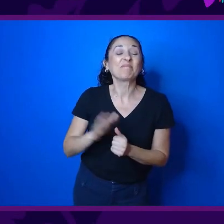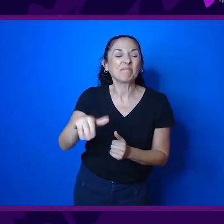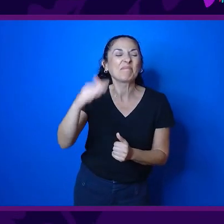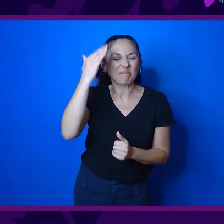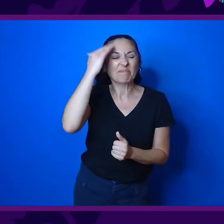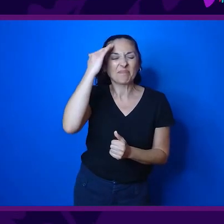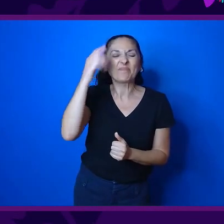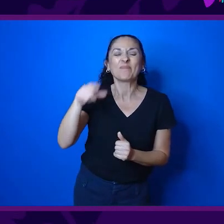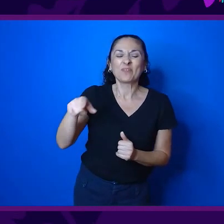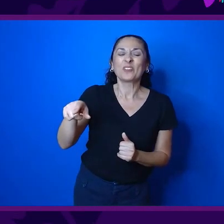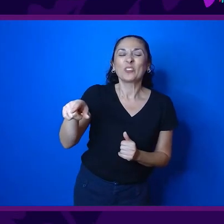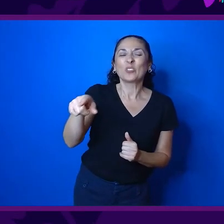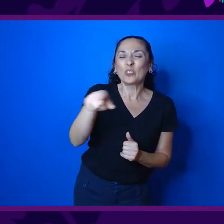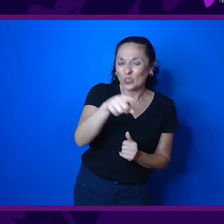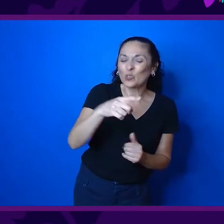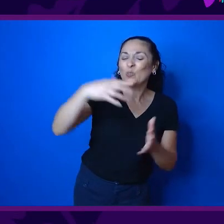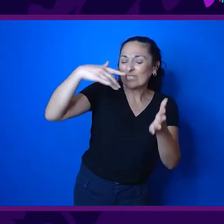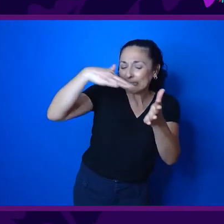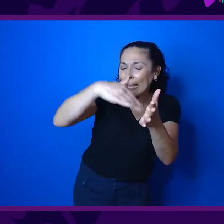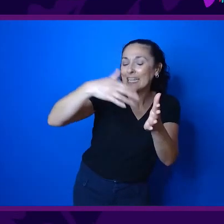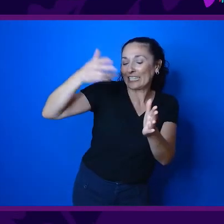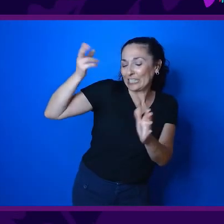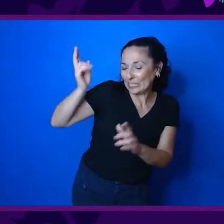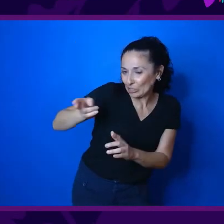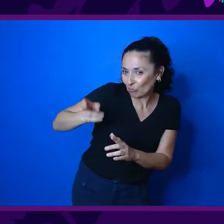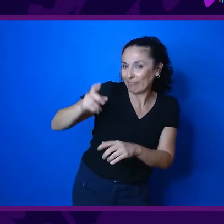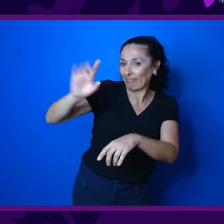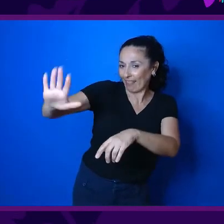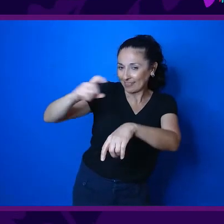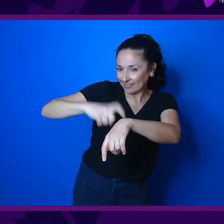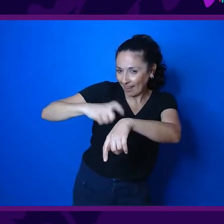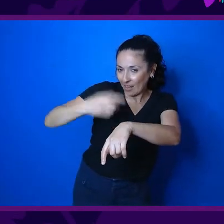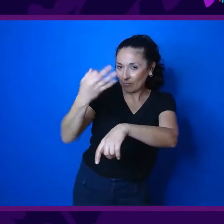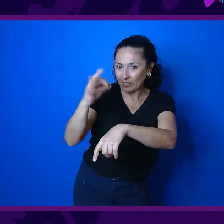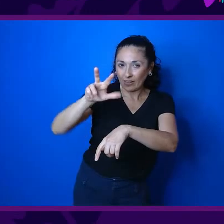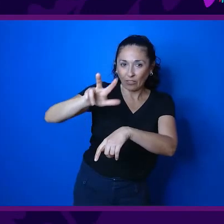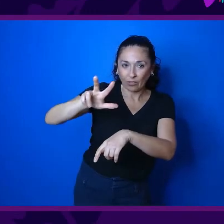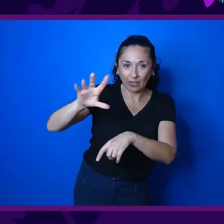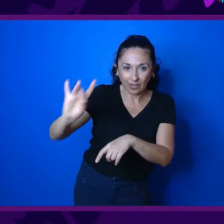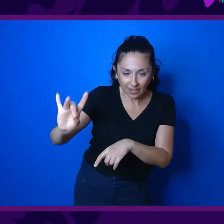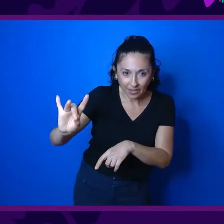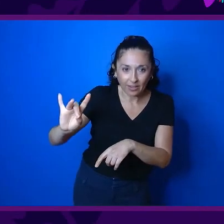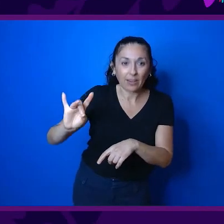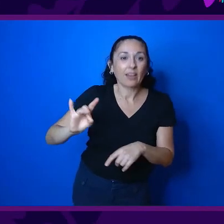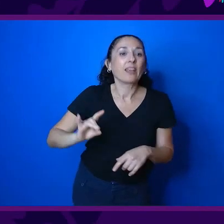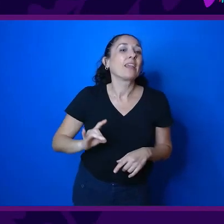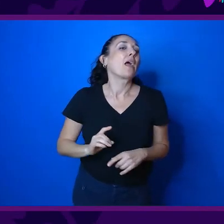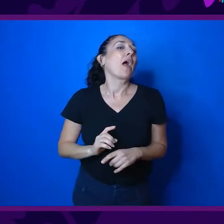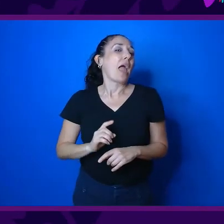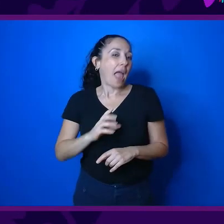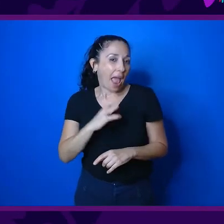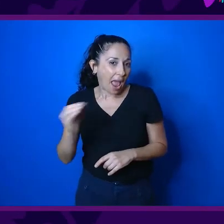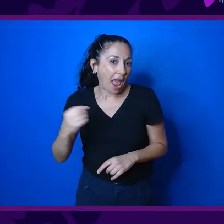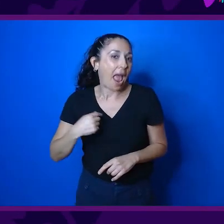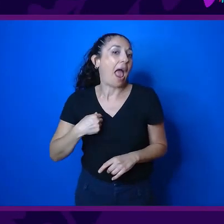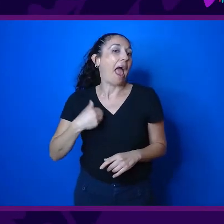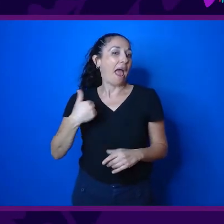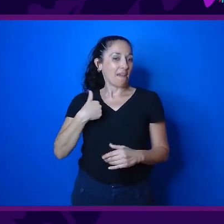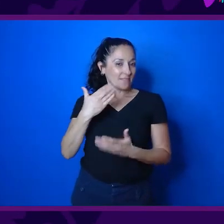have studied the history of the time that you are filming back in 1938, and I have some